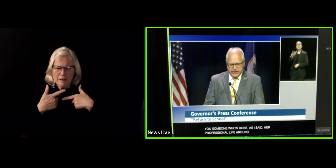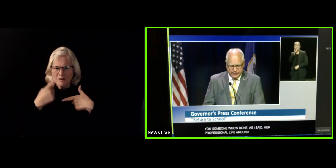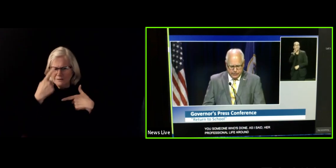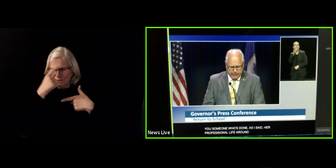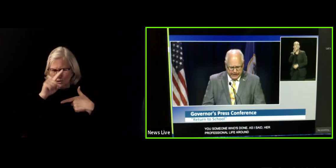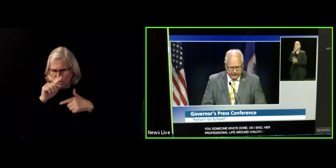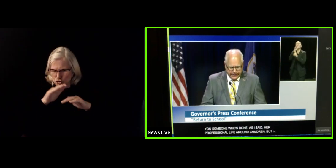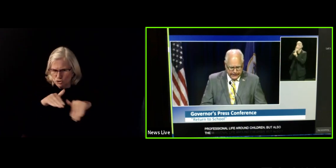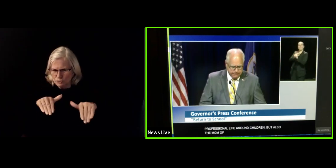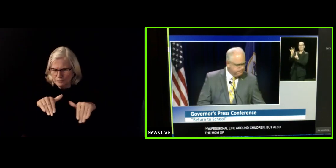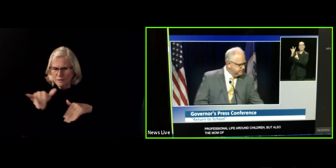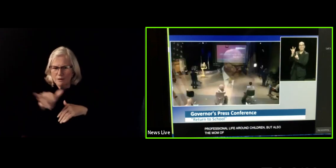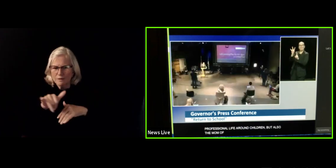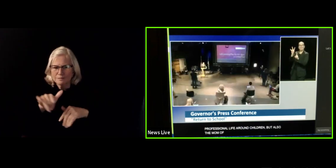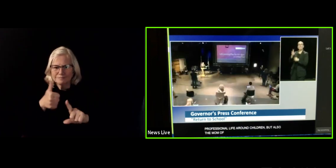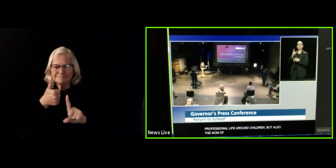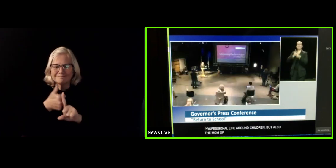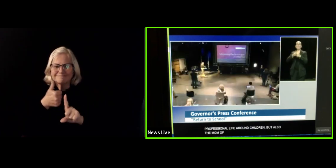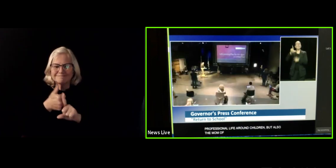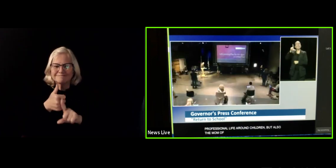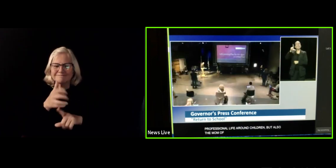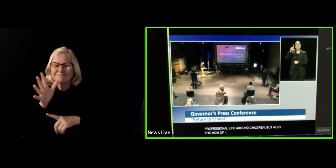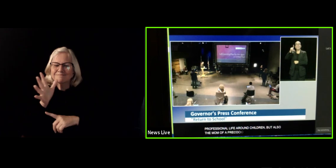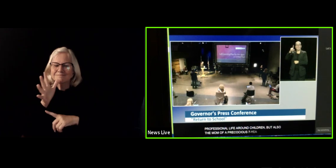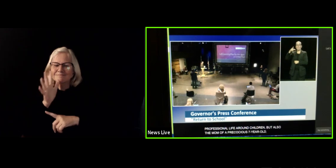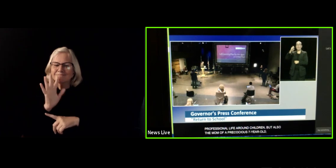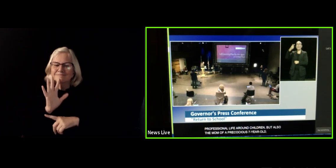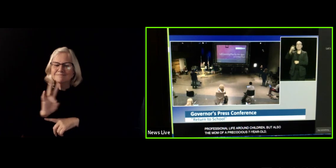Lieutenant Governor Peggy Flanagan.